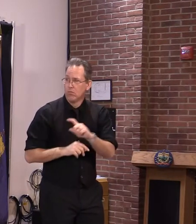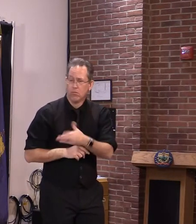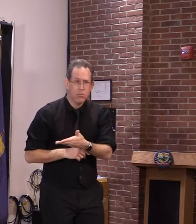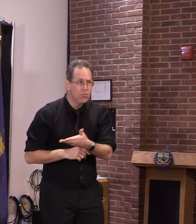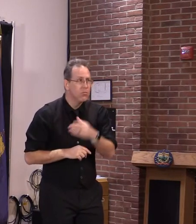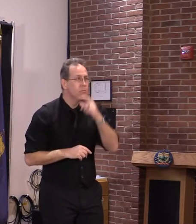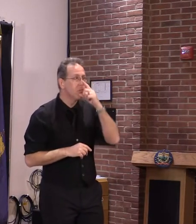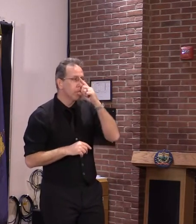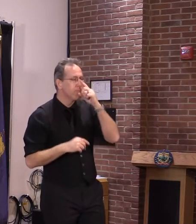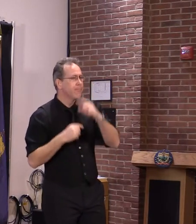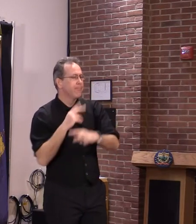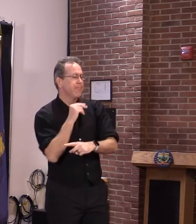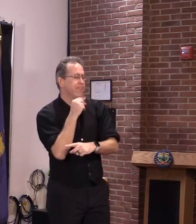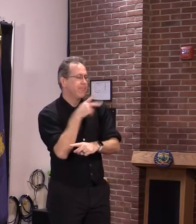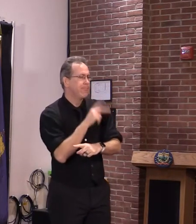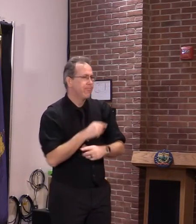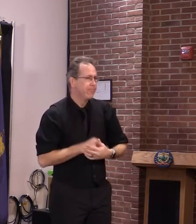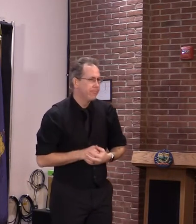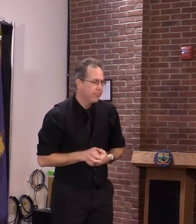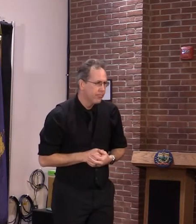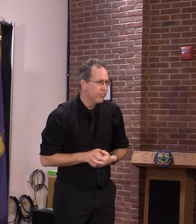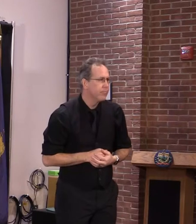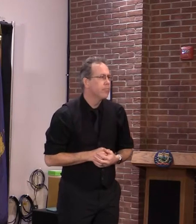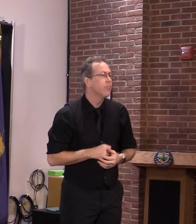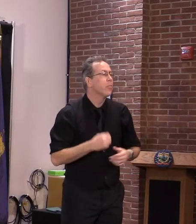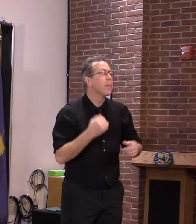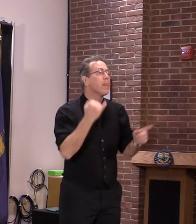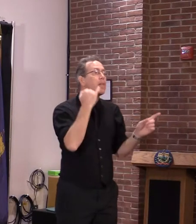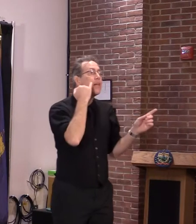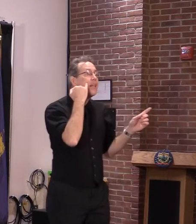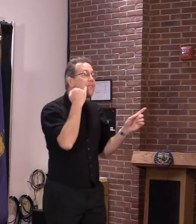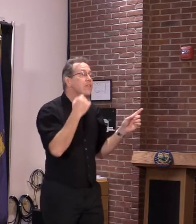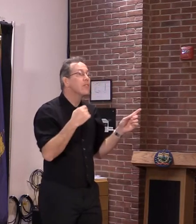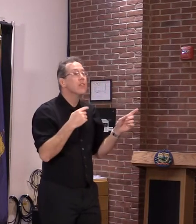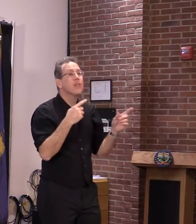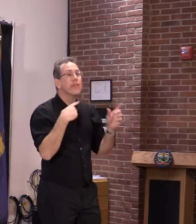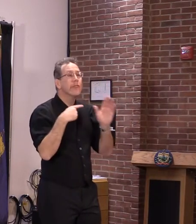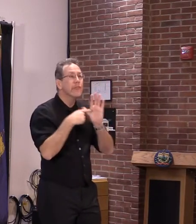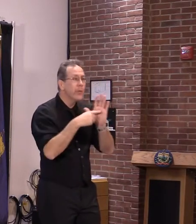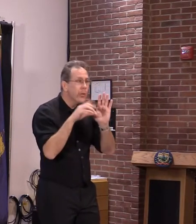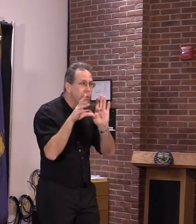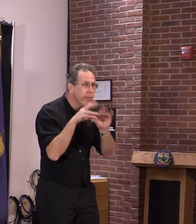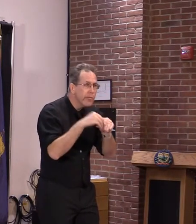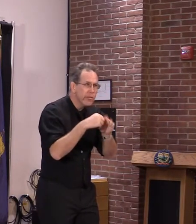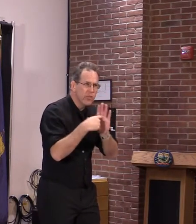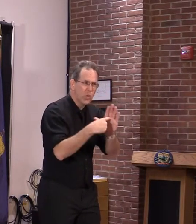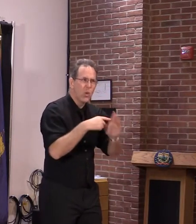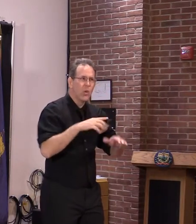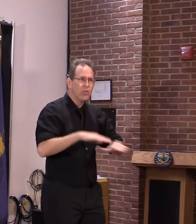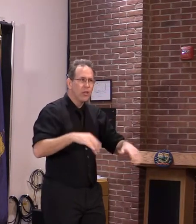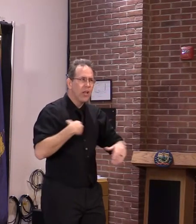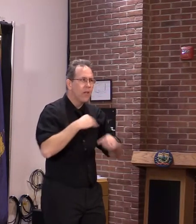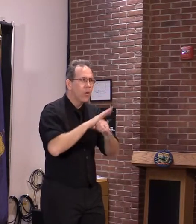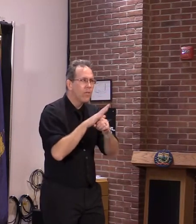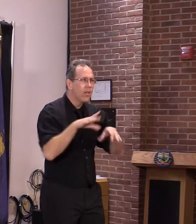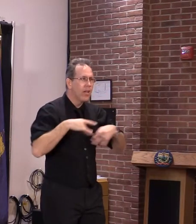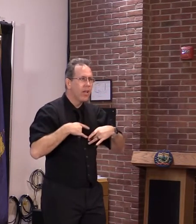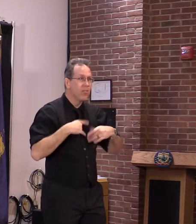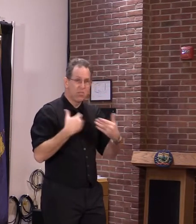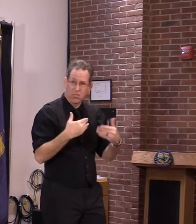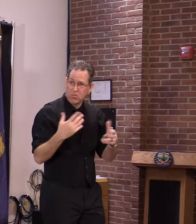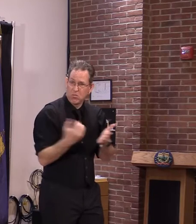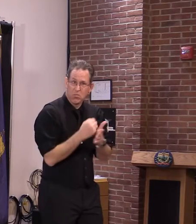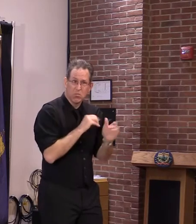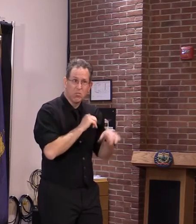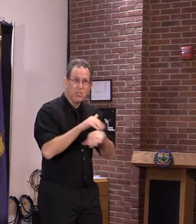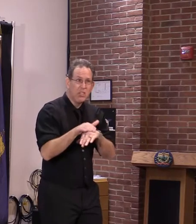are being sent to school who are symptomatic or known to be positive? If they're symptomatic, that is something that we address